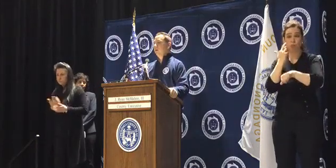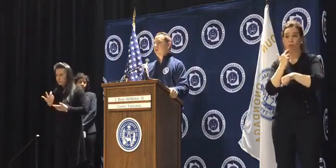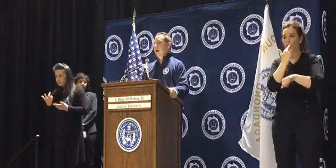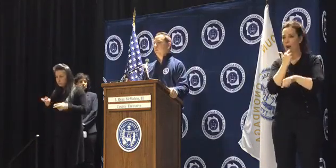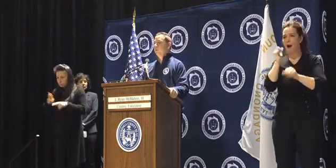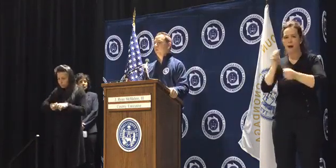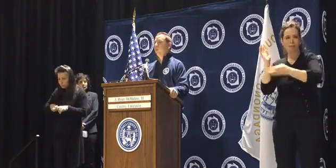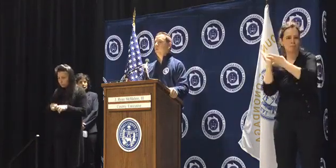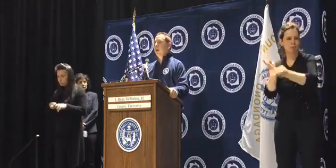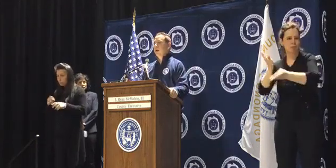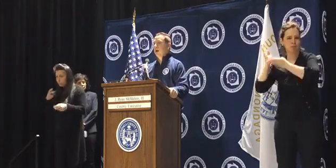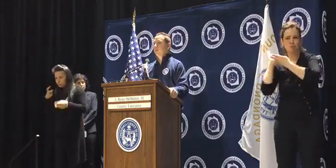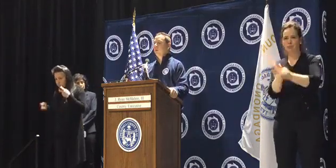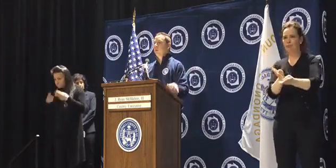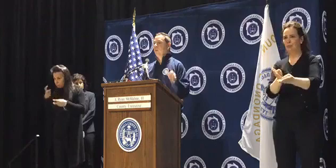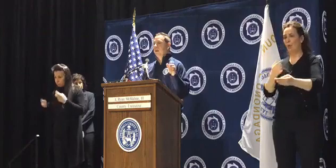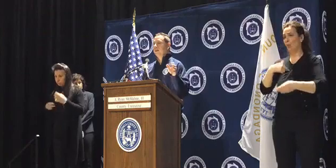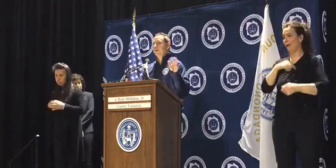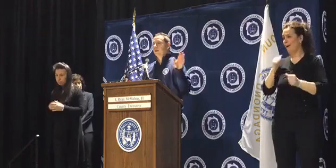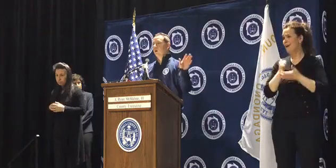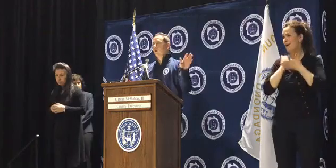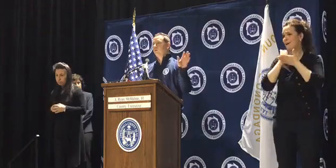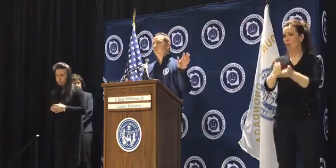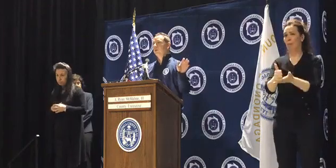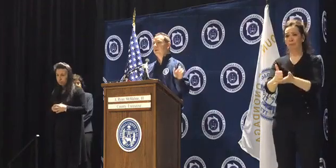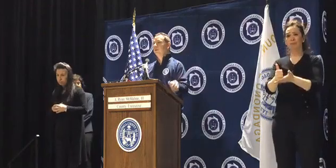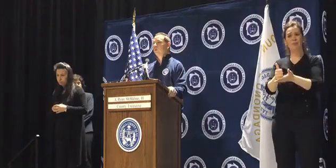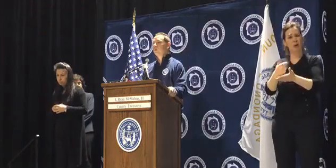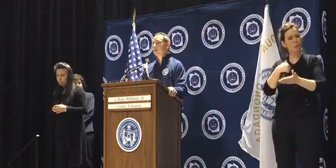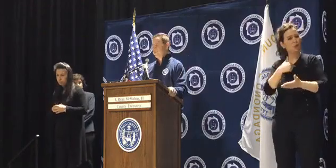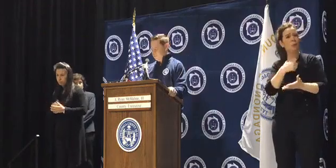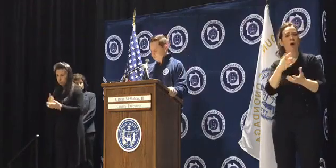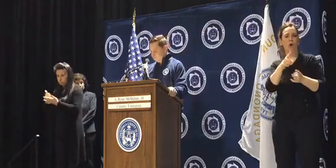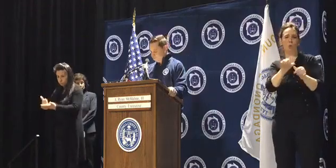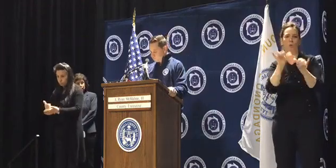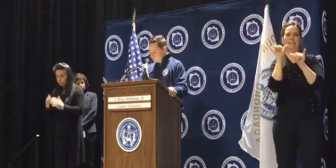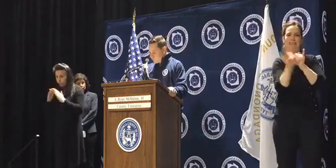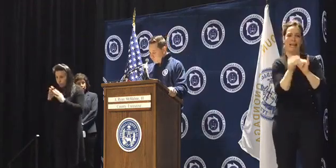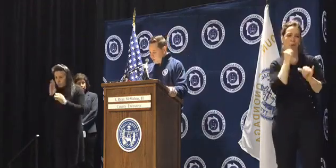have the ability to help you. We want to help you. We want you to stay home so we can keep you safe.